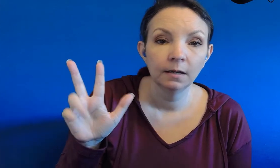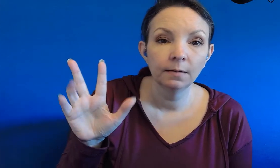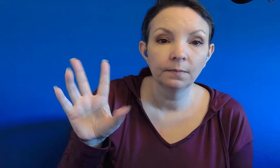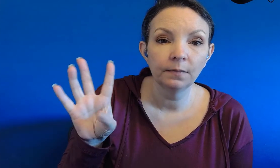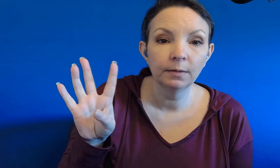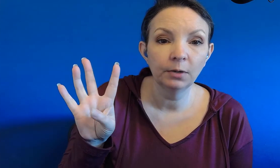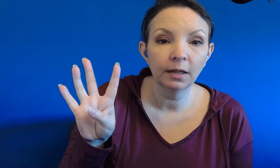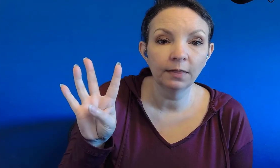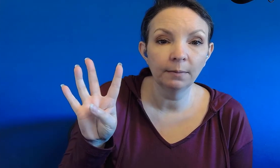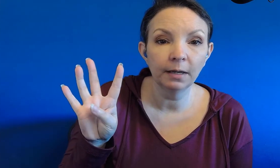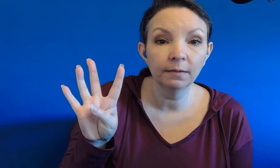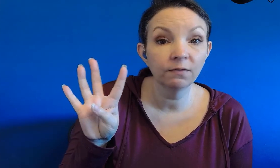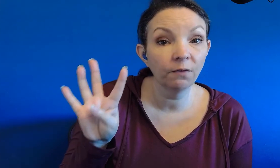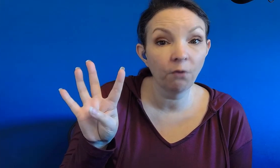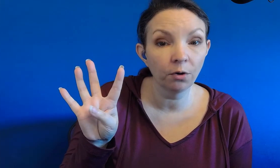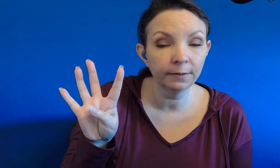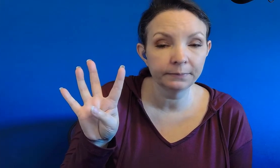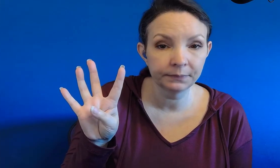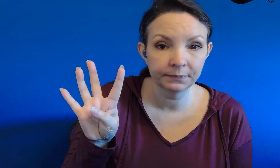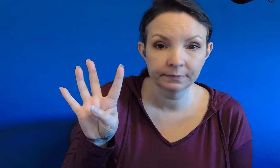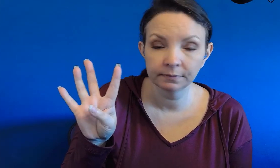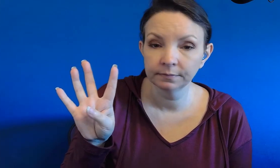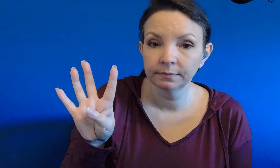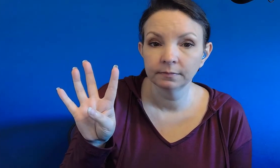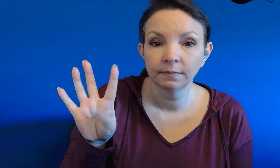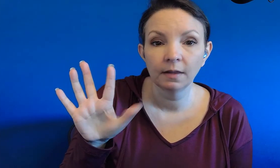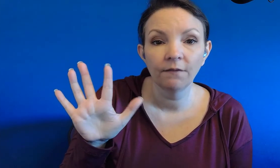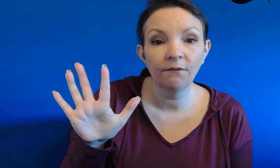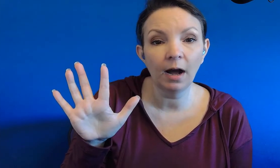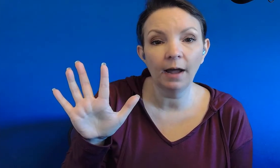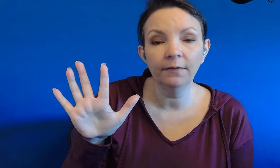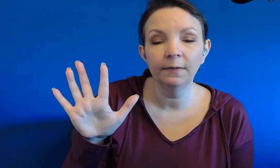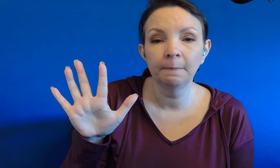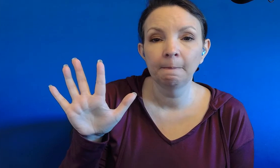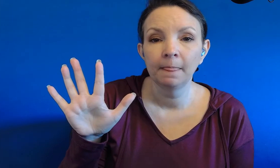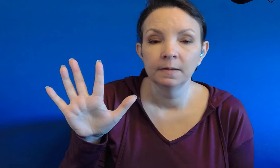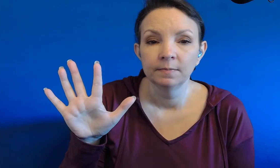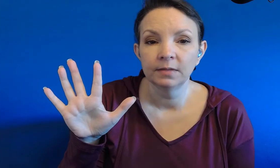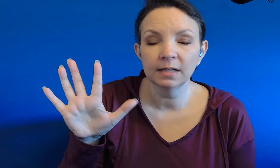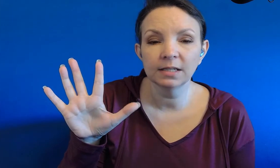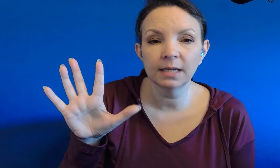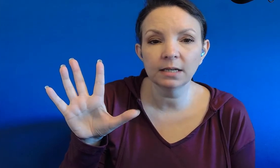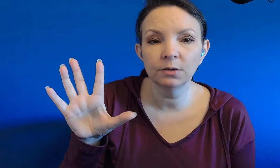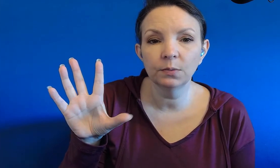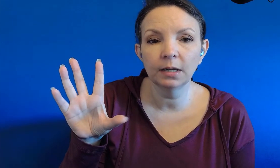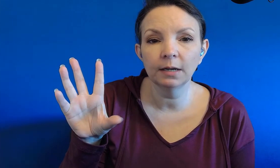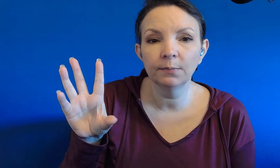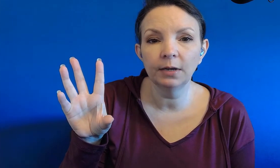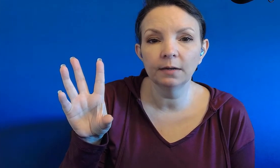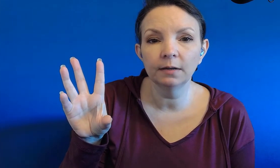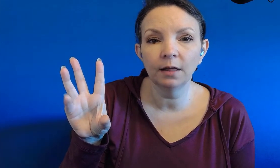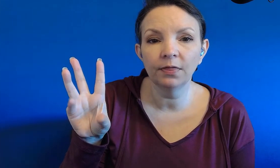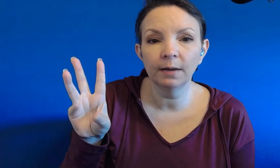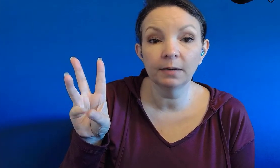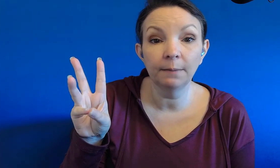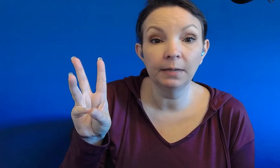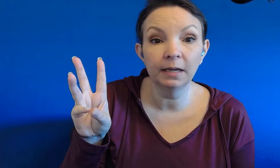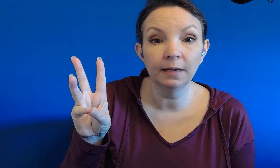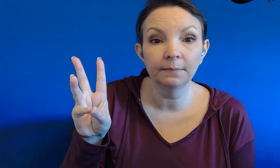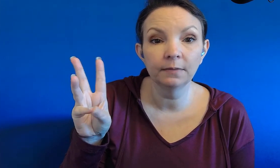You bring that thumb in for 4. 5. Now 6, we're going to bring a thumb and a pinky. And we're going to